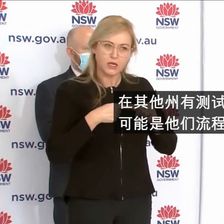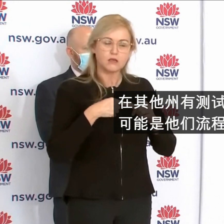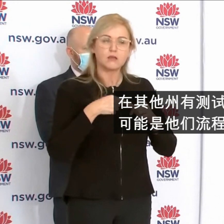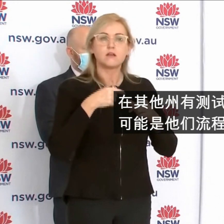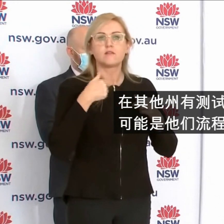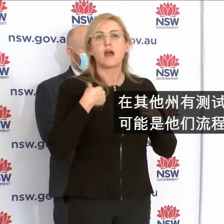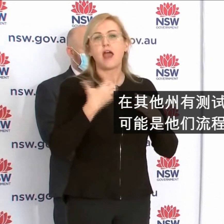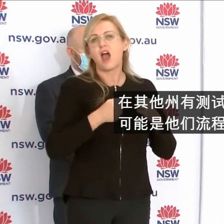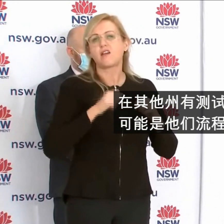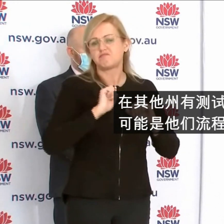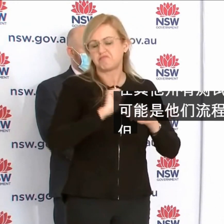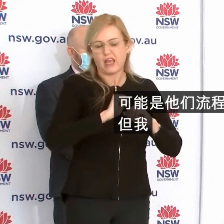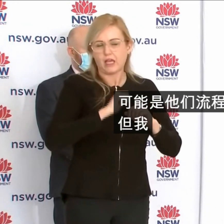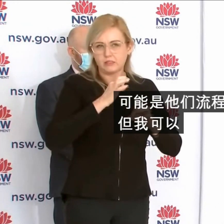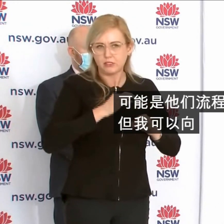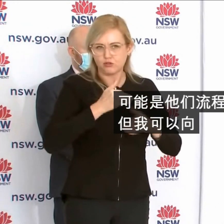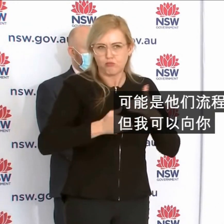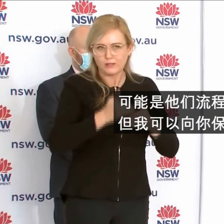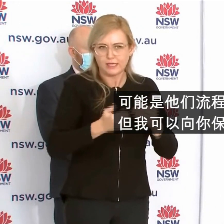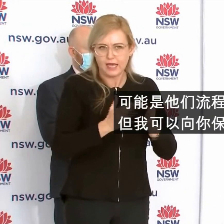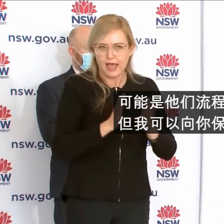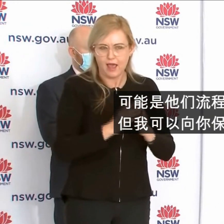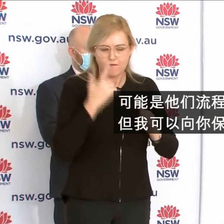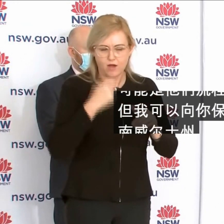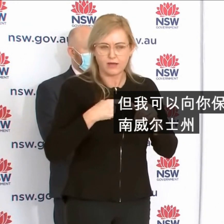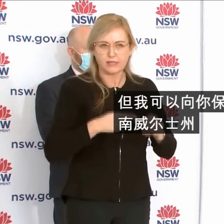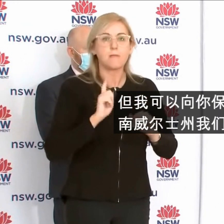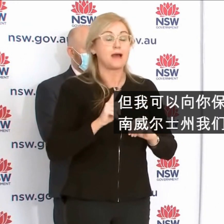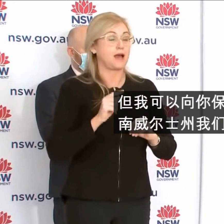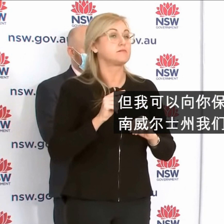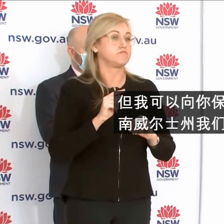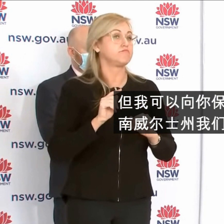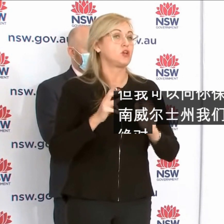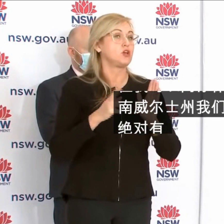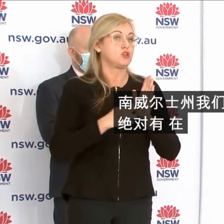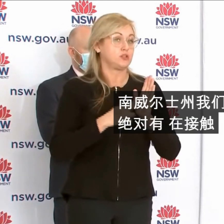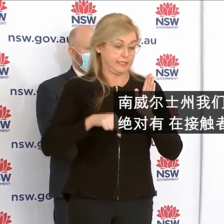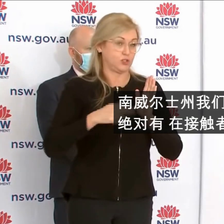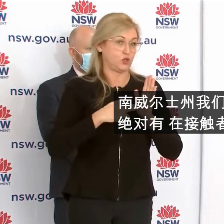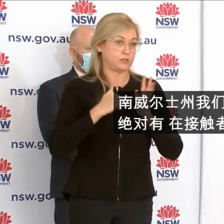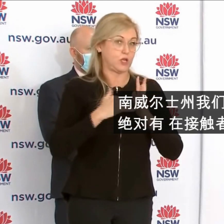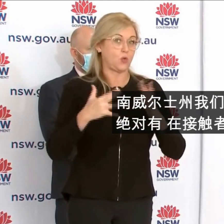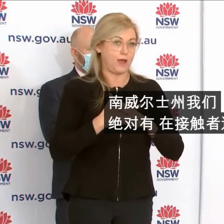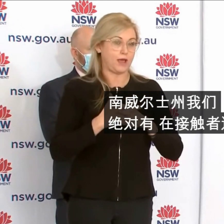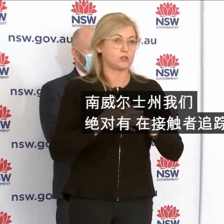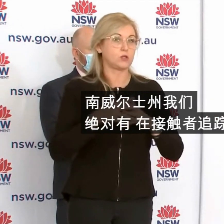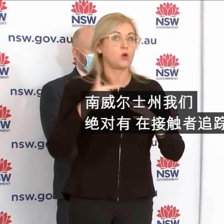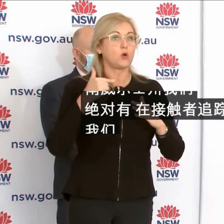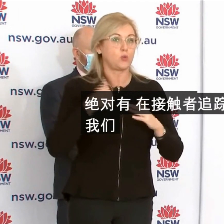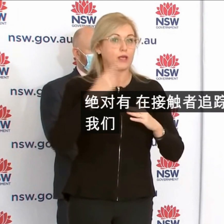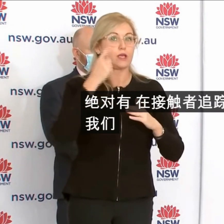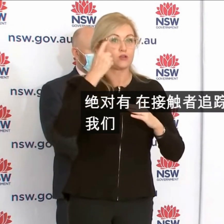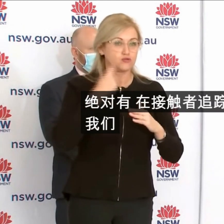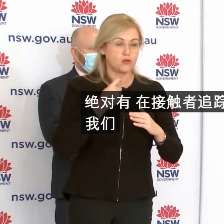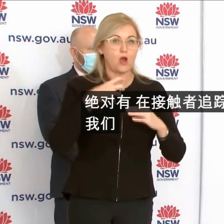their processes. But look, I can assure you in New South Wales we have absolutely surged our efforts in